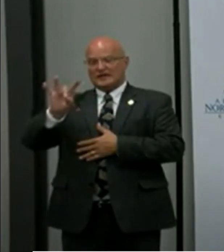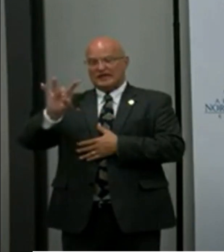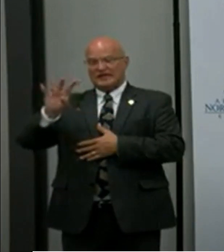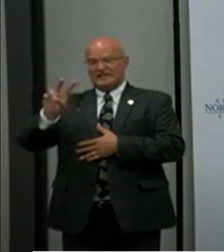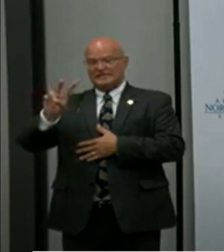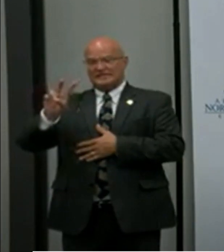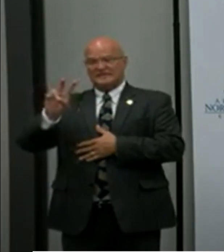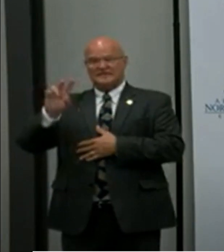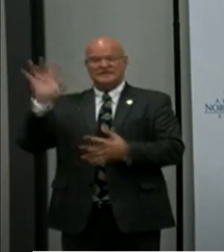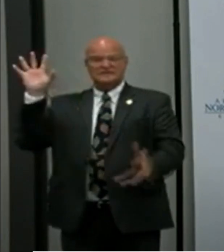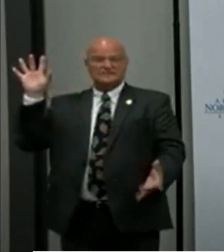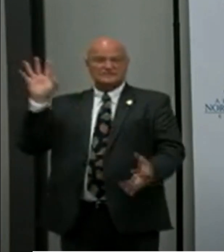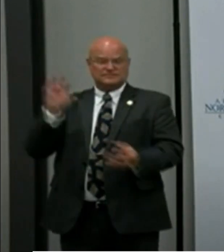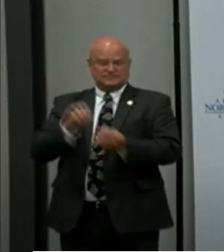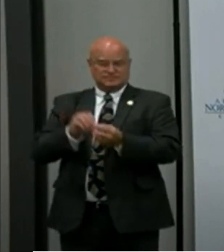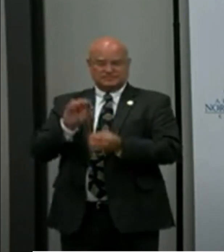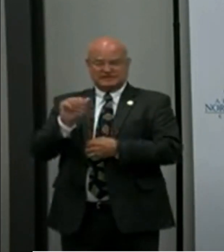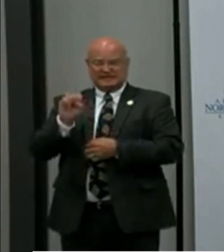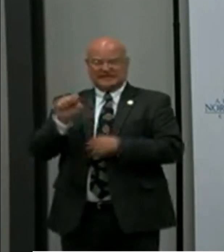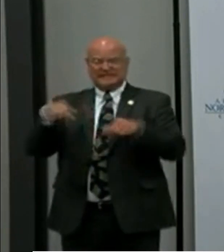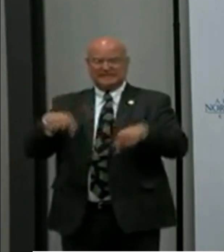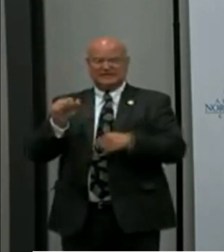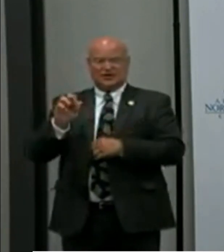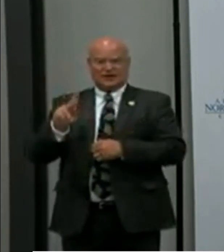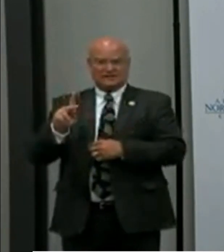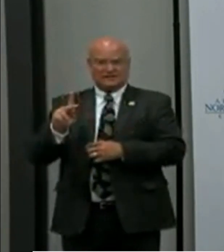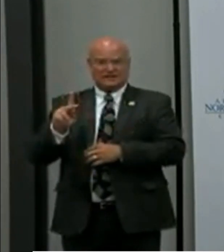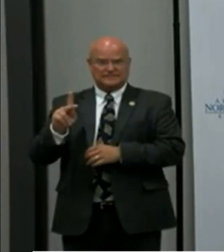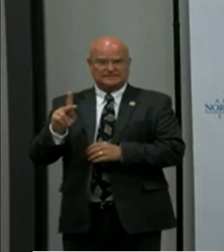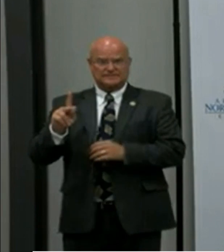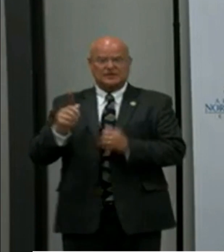53,487 total cases to date in Arkansas, with